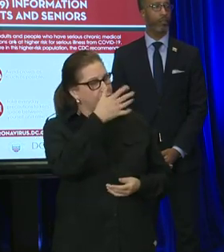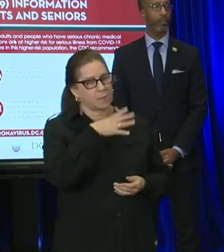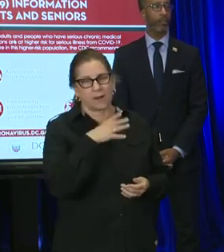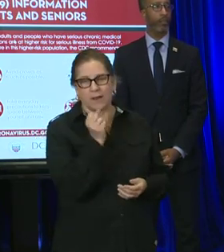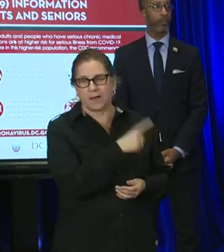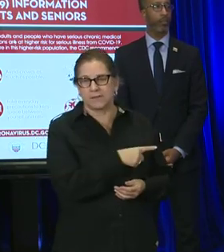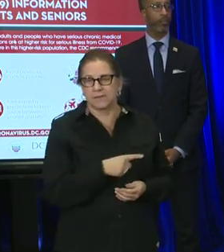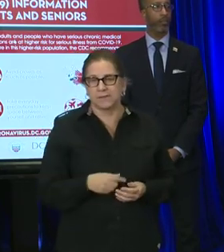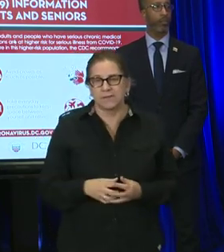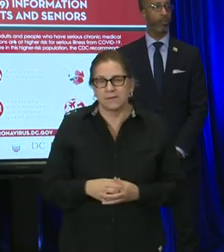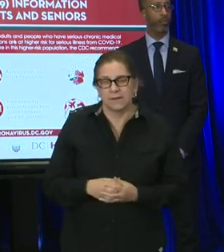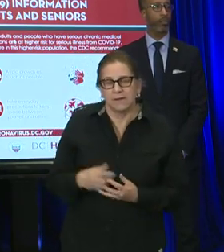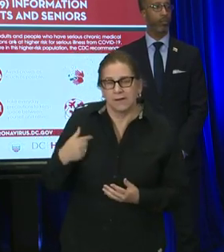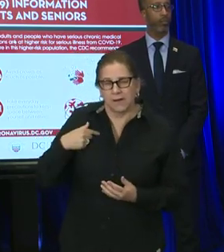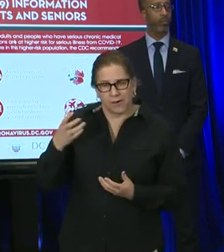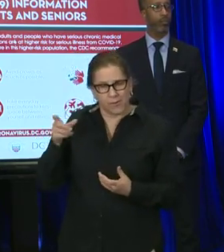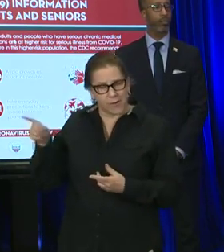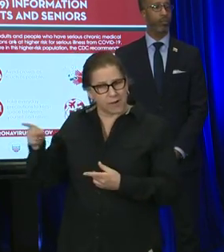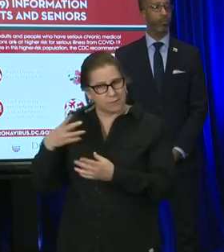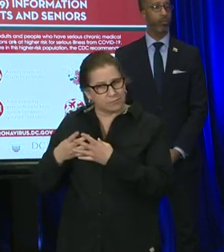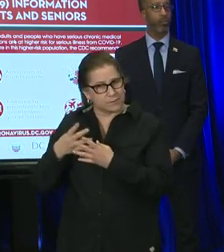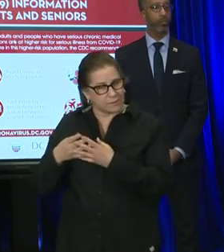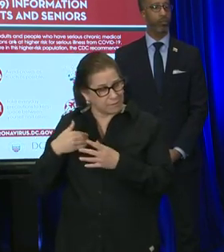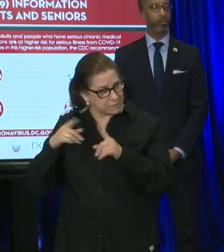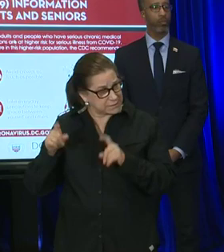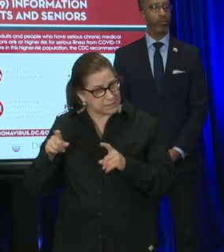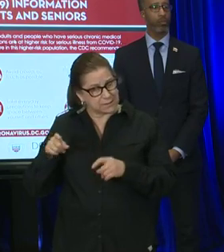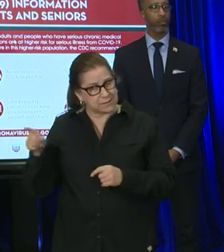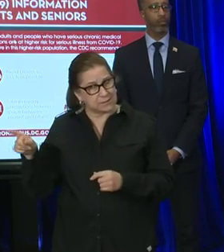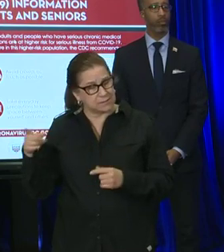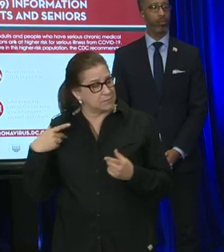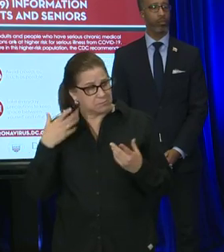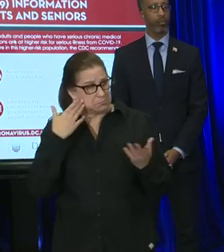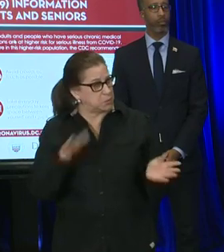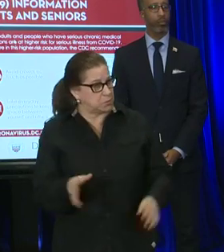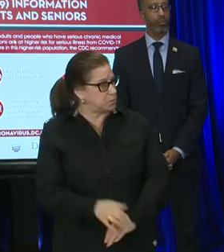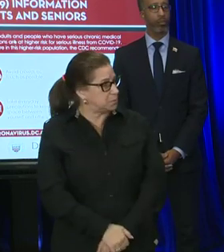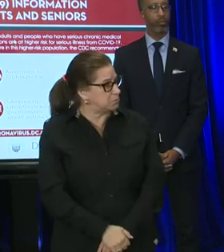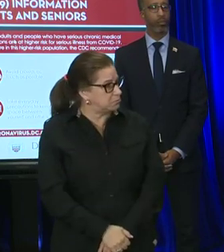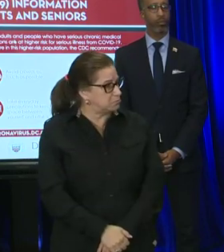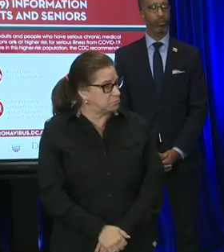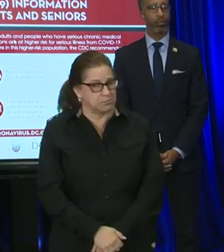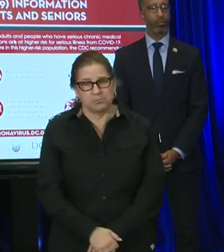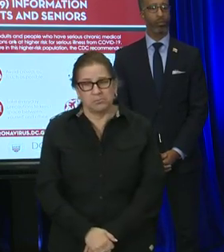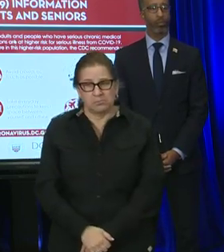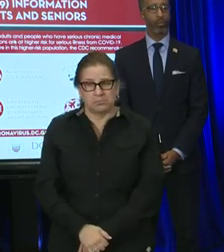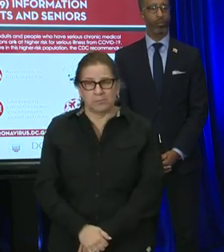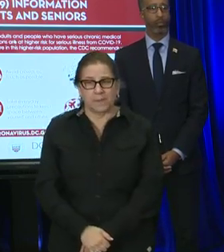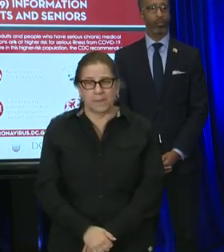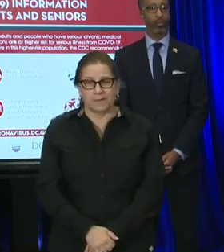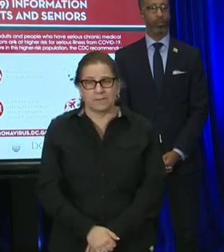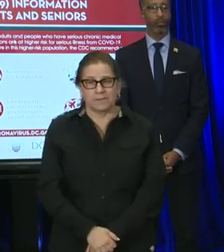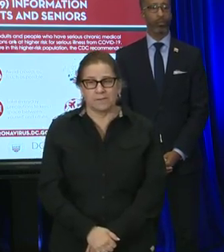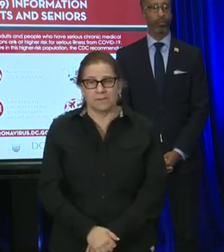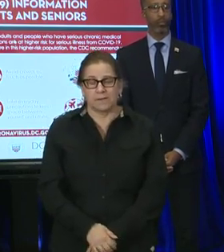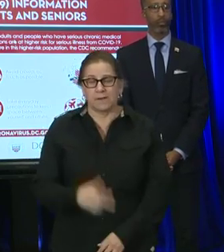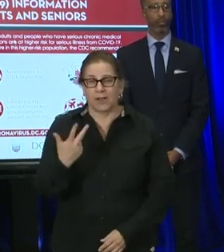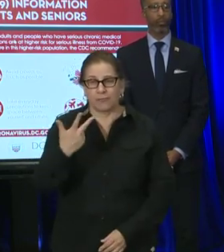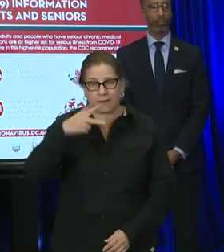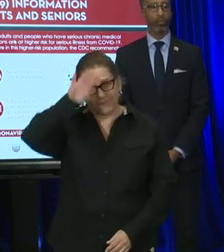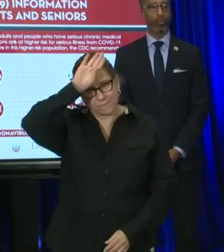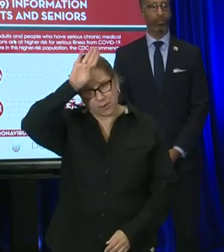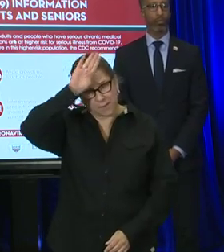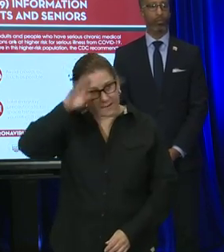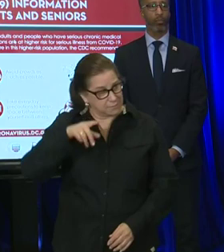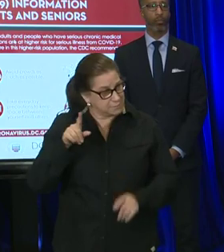responders testing positive other than the 3 firefighters we were told of yesterday? I am told, and I think MPD will